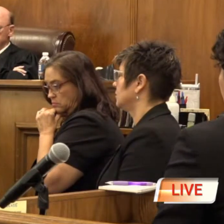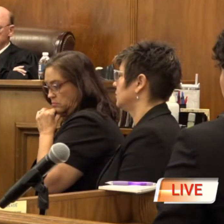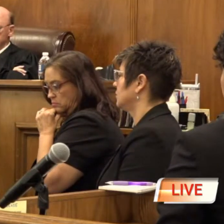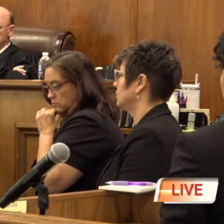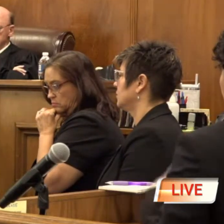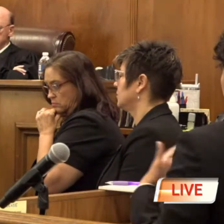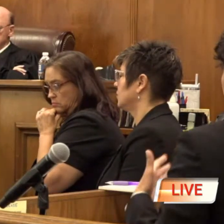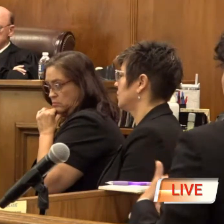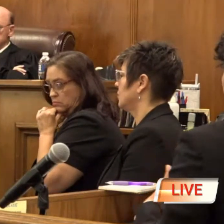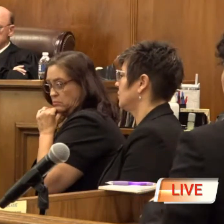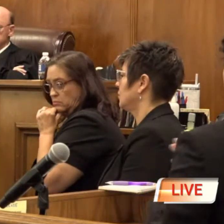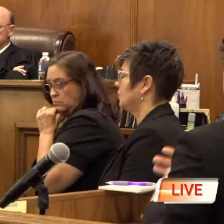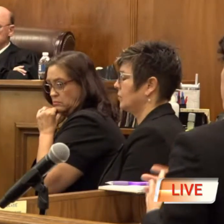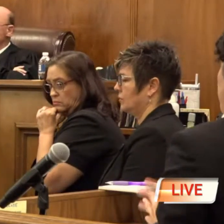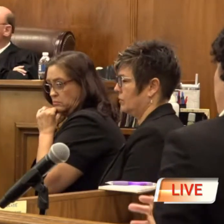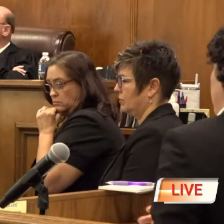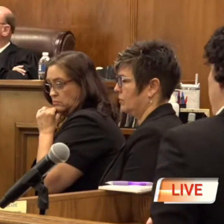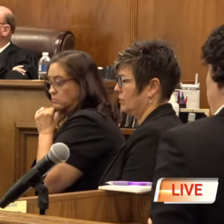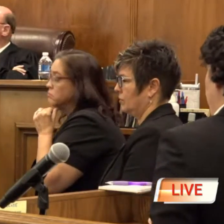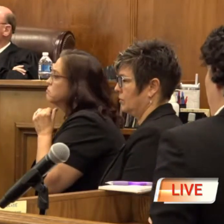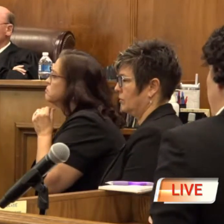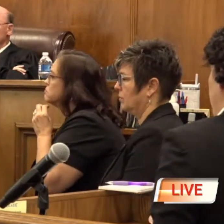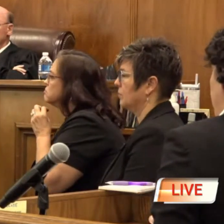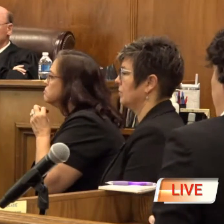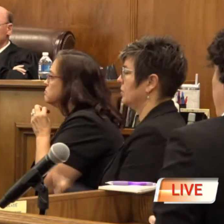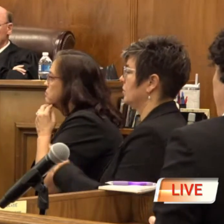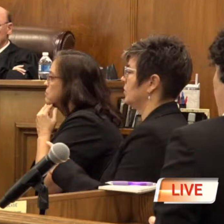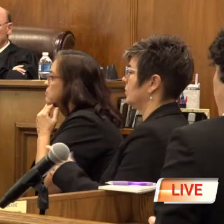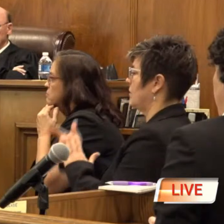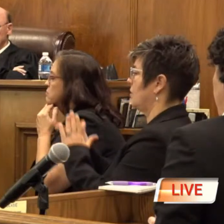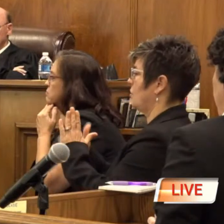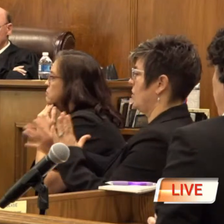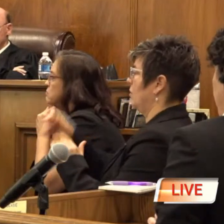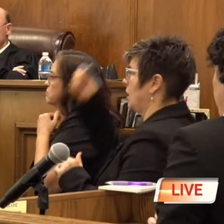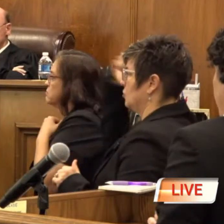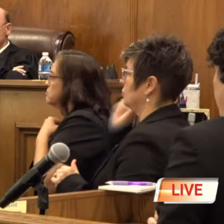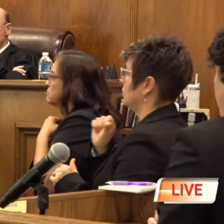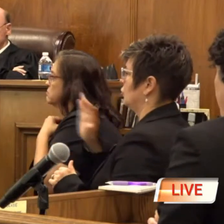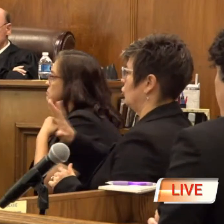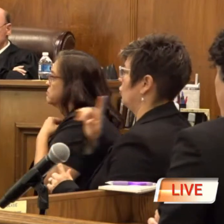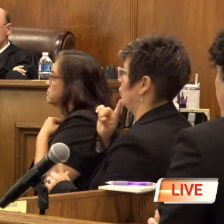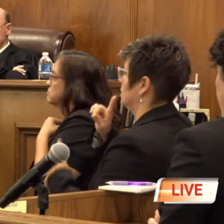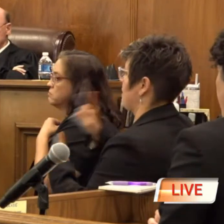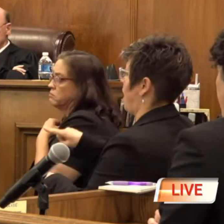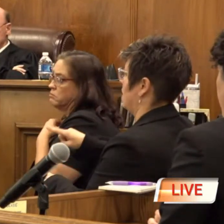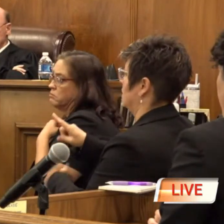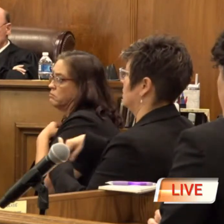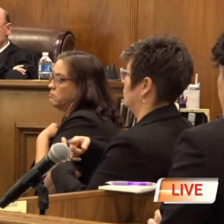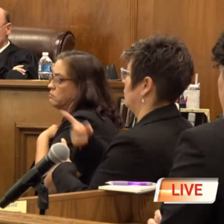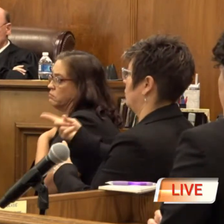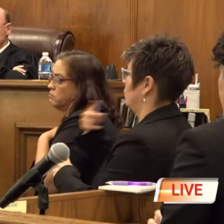And what was Ms. Merchant's response to missing evidence?